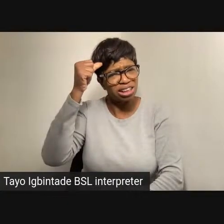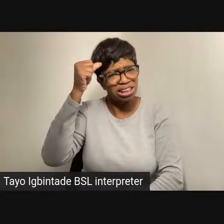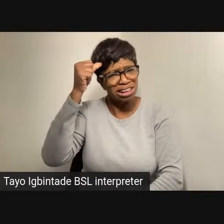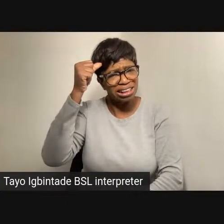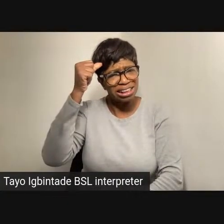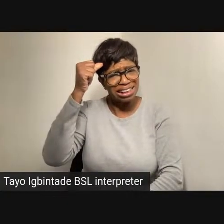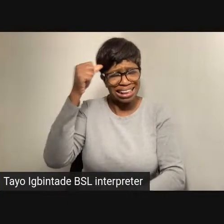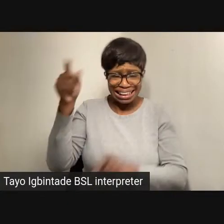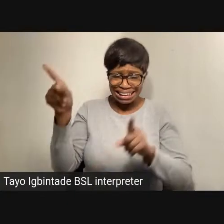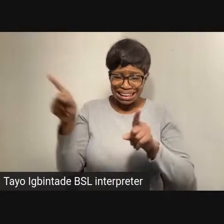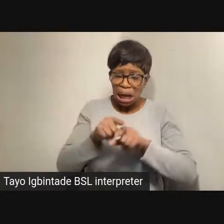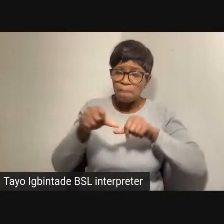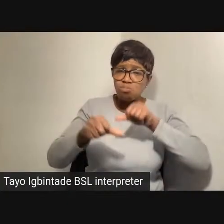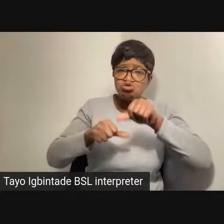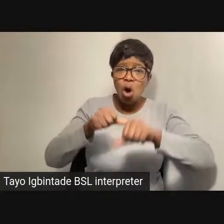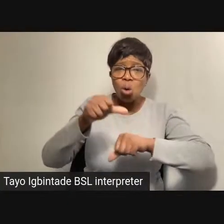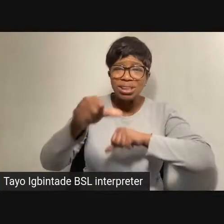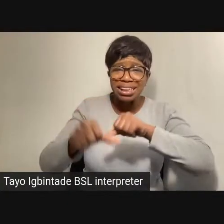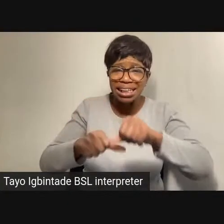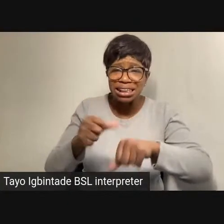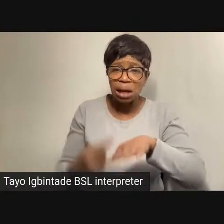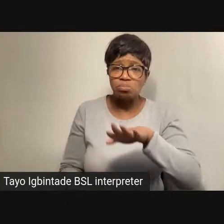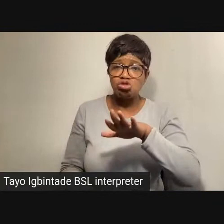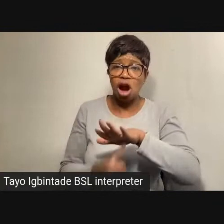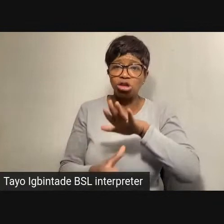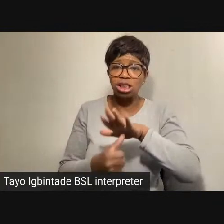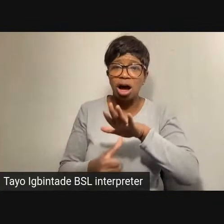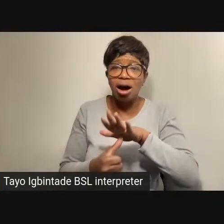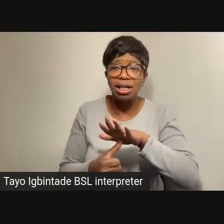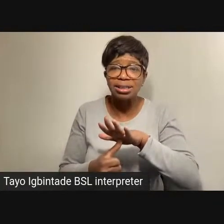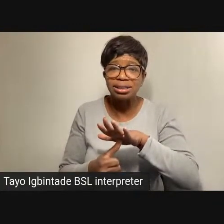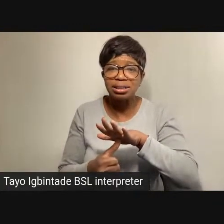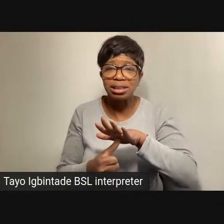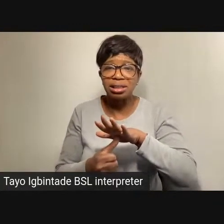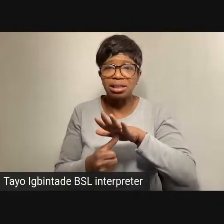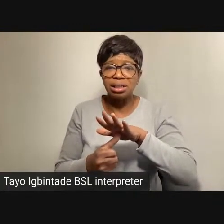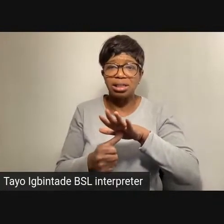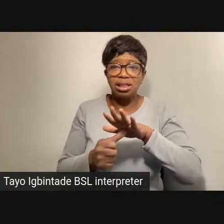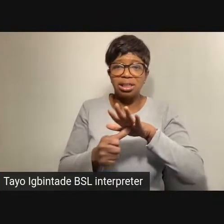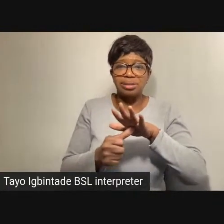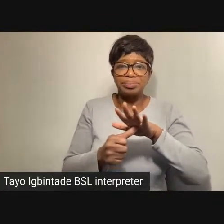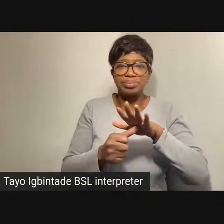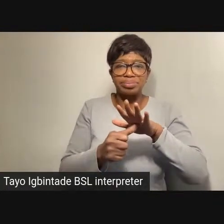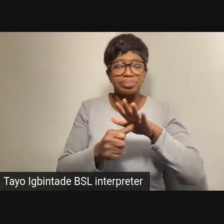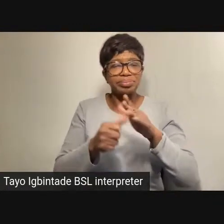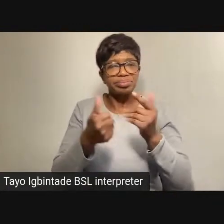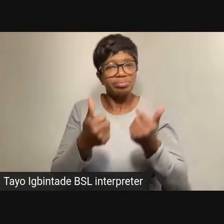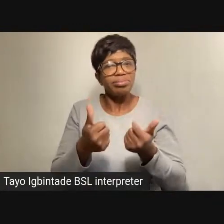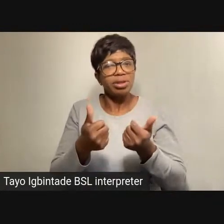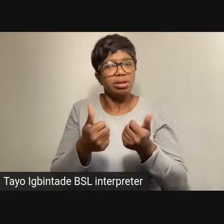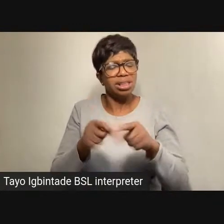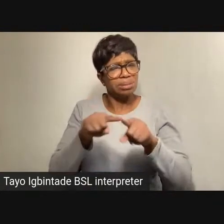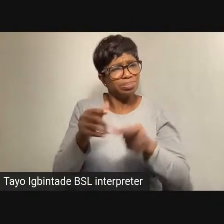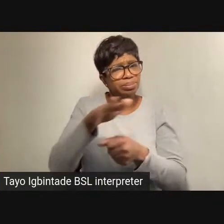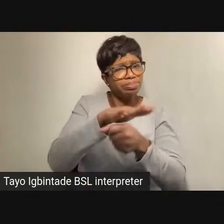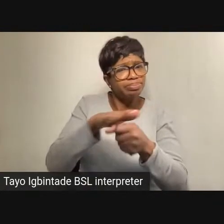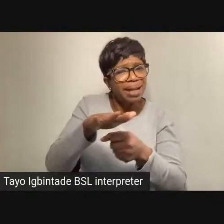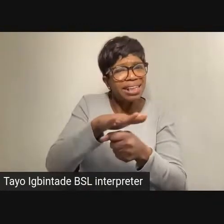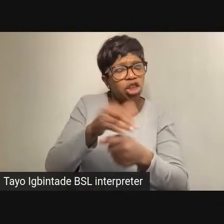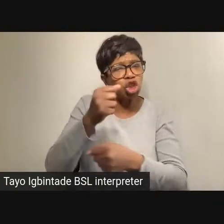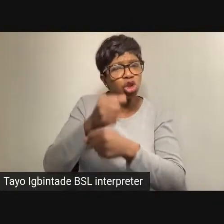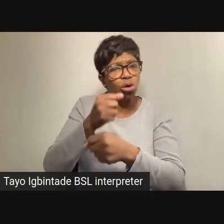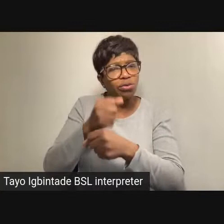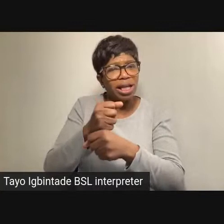burying processes that prioritize certain types of knowledge from particular places and geographies.